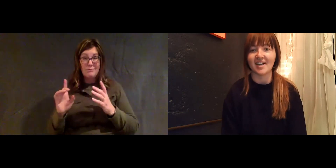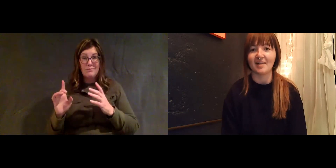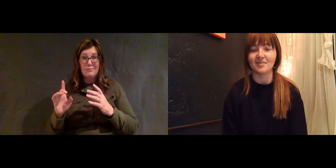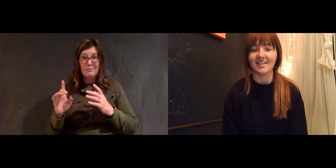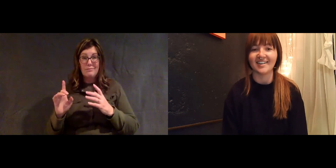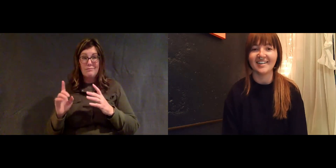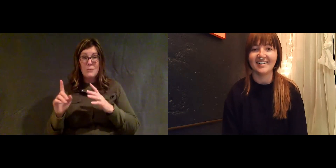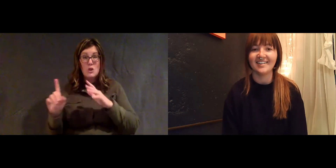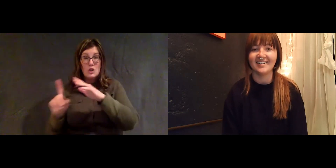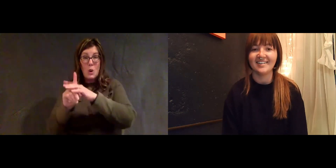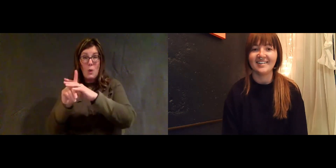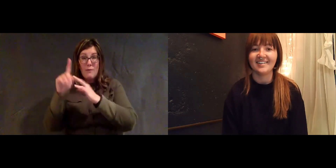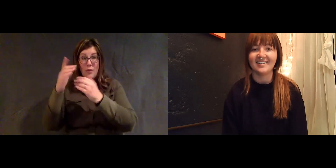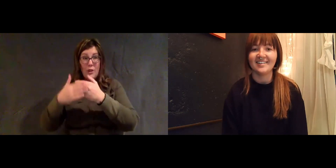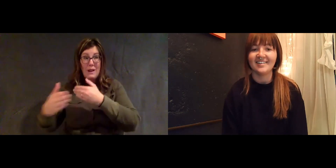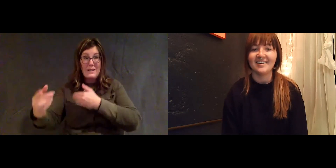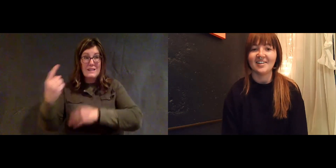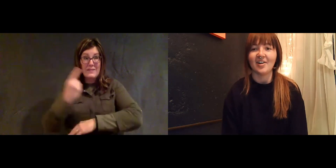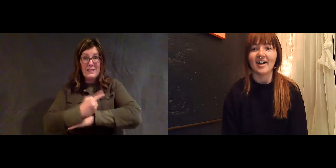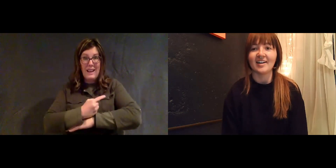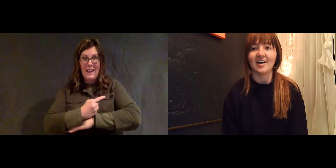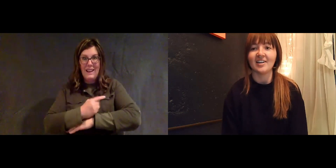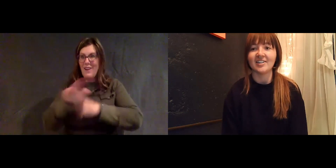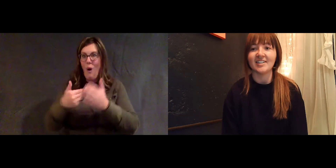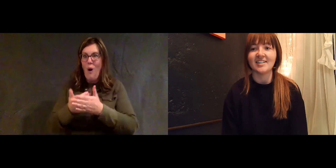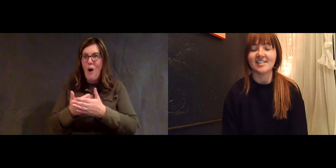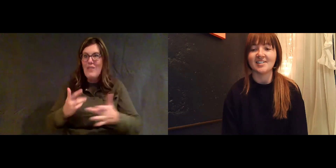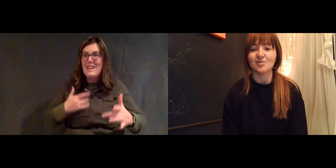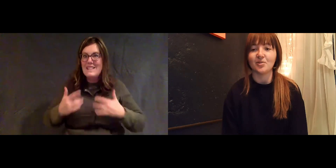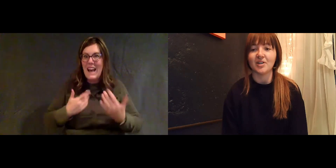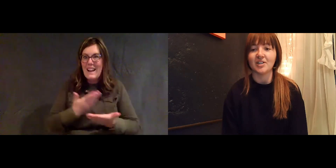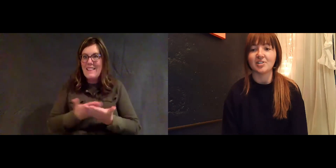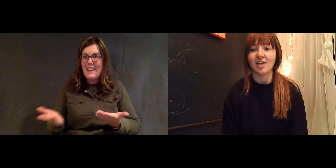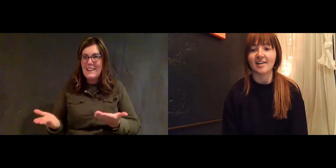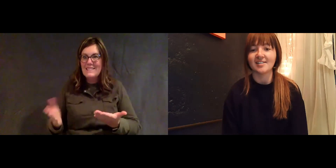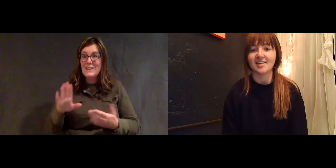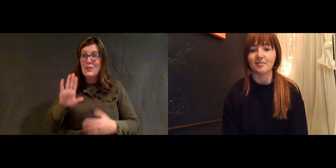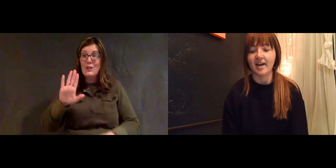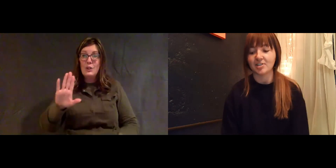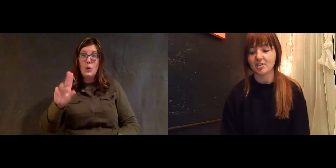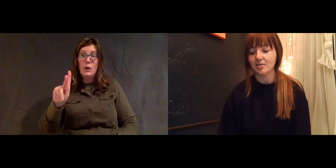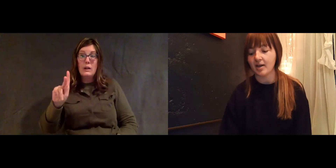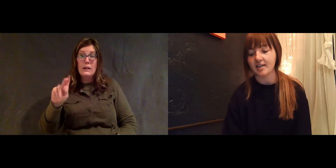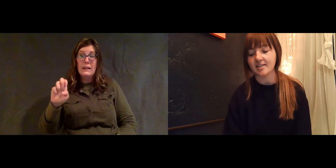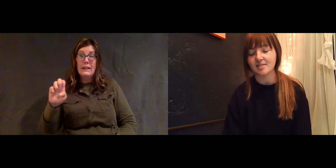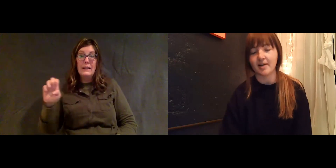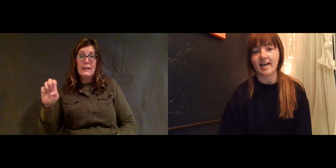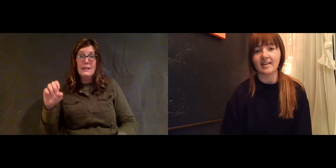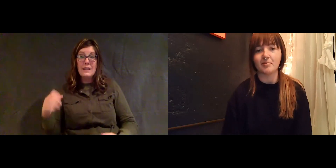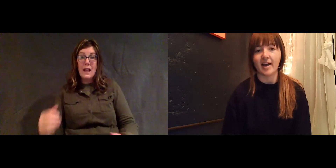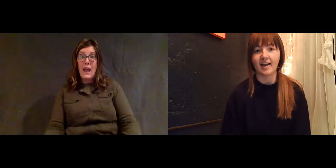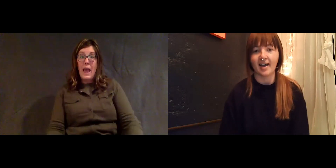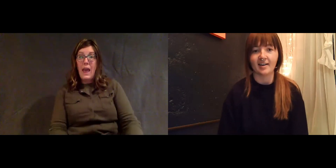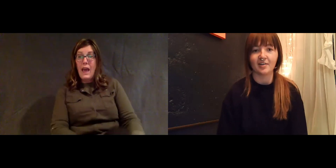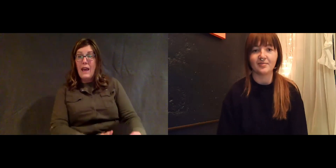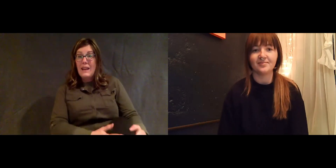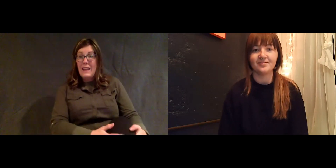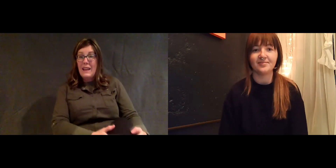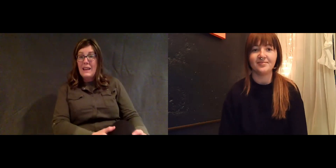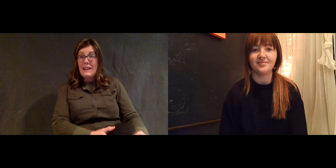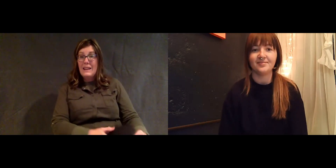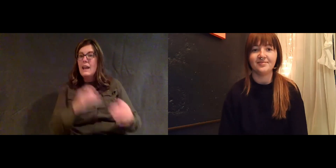about to happen. Go ahead and hug your knees in toward your chest and imagine your body smiling back at